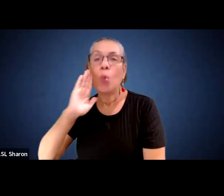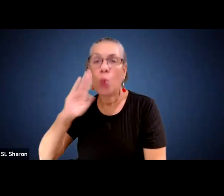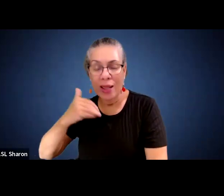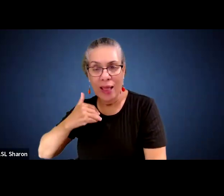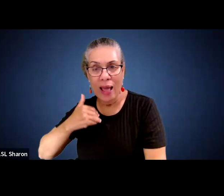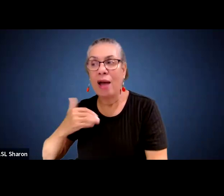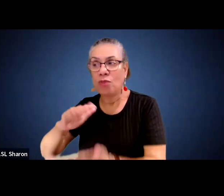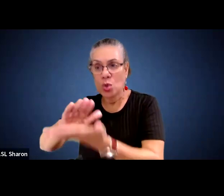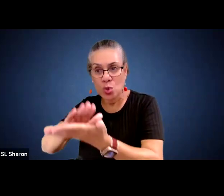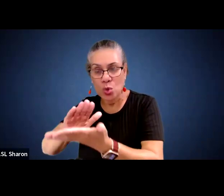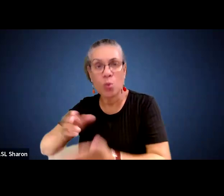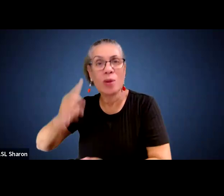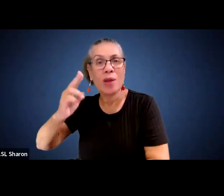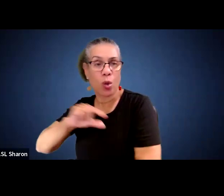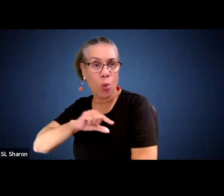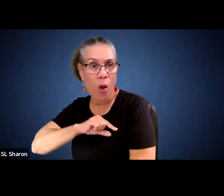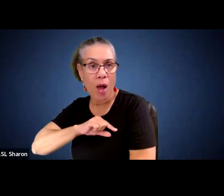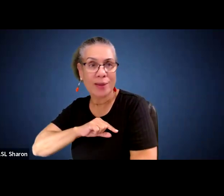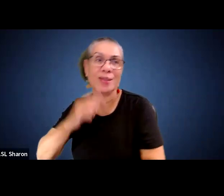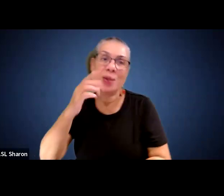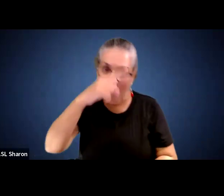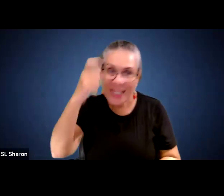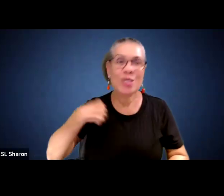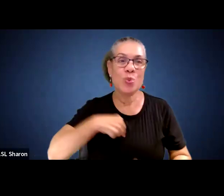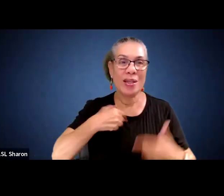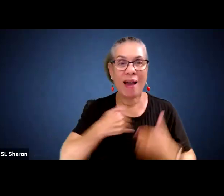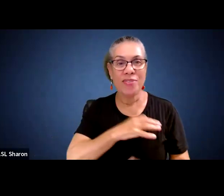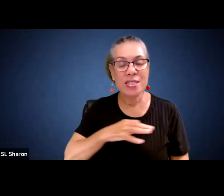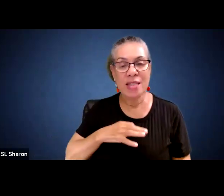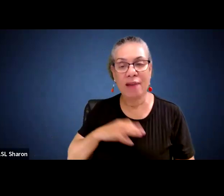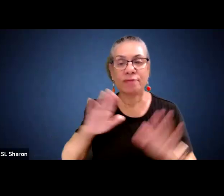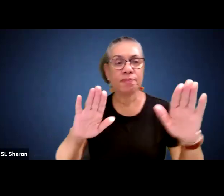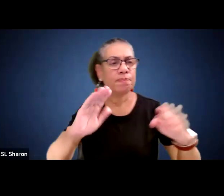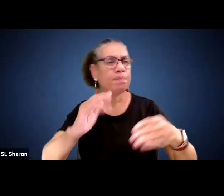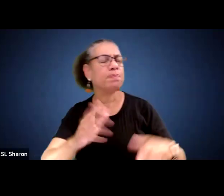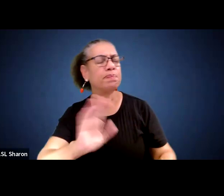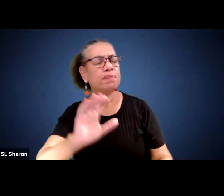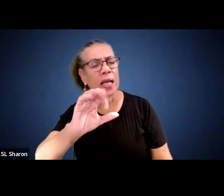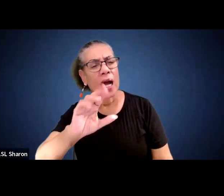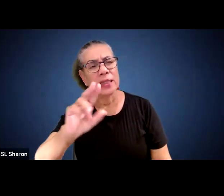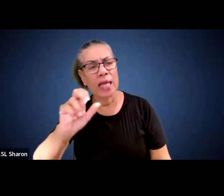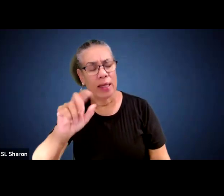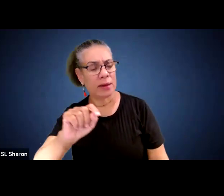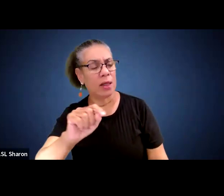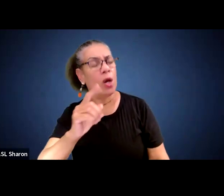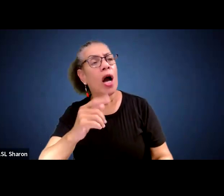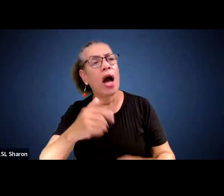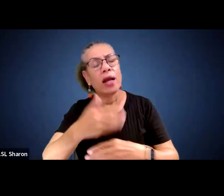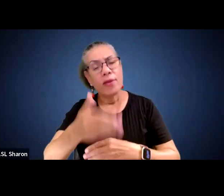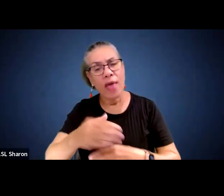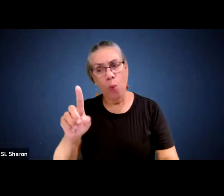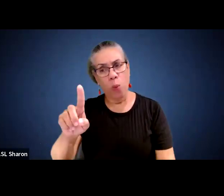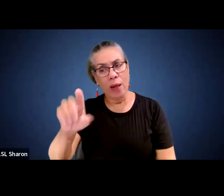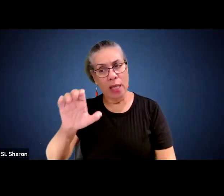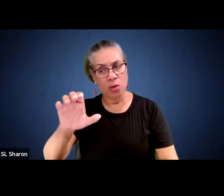high quality. Then maybe for further clarification, then for the next presentation, then what percentage are we saying of that 100